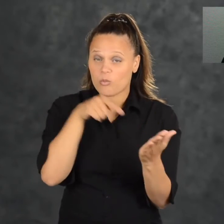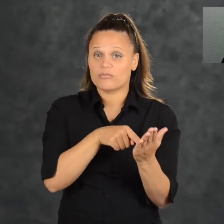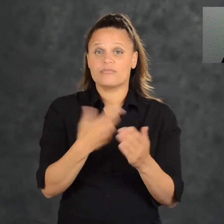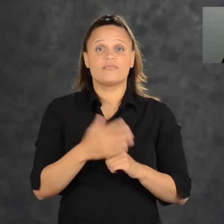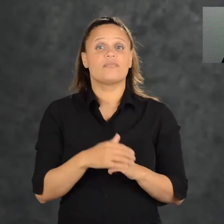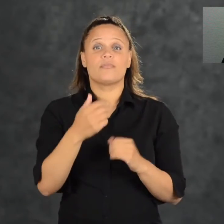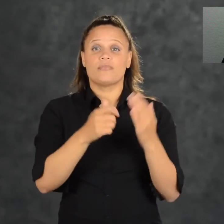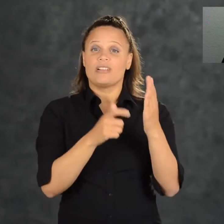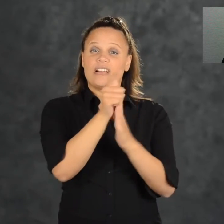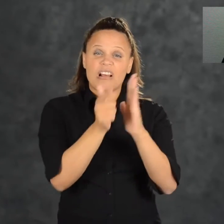to videos,